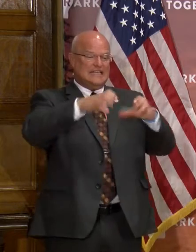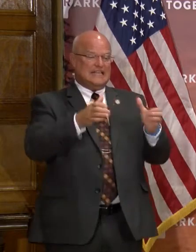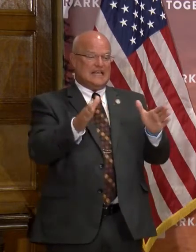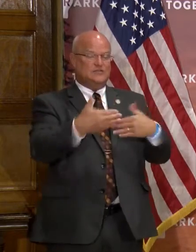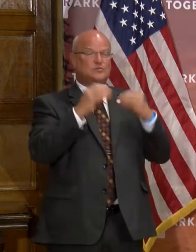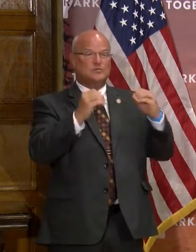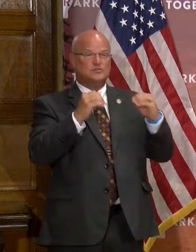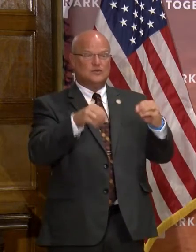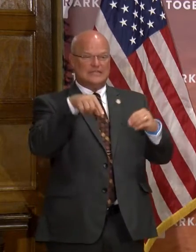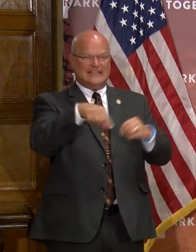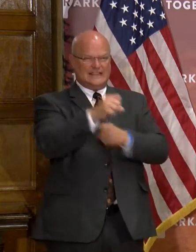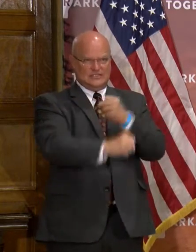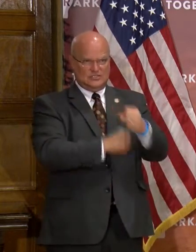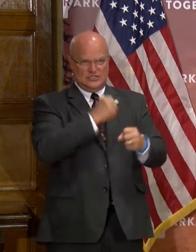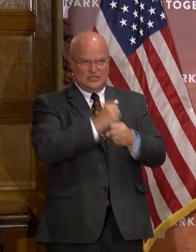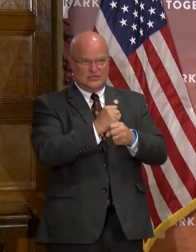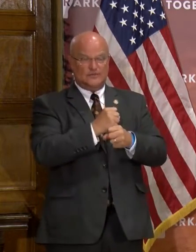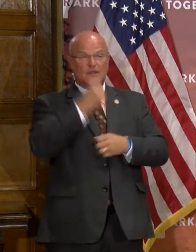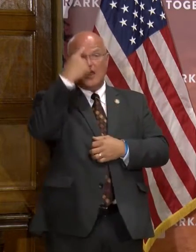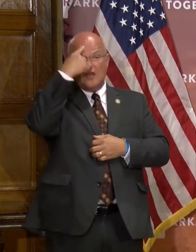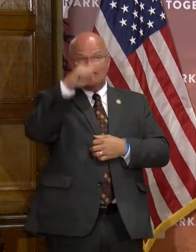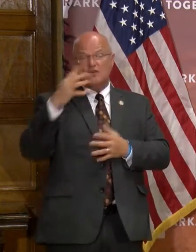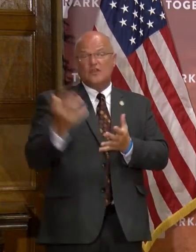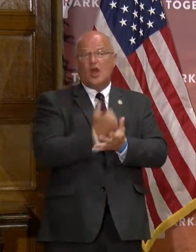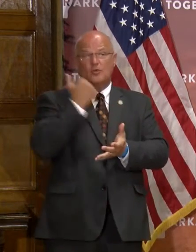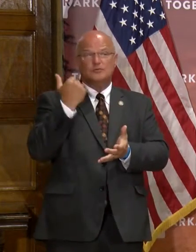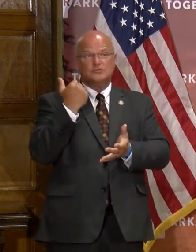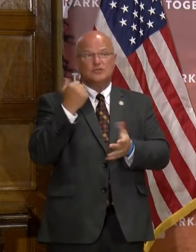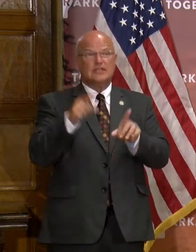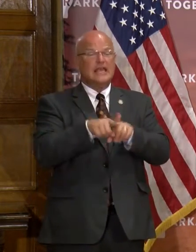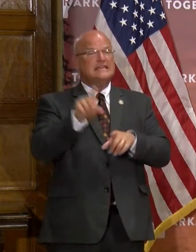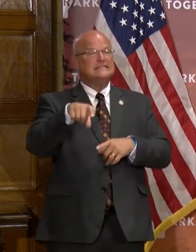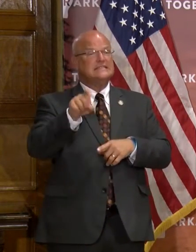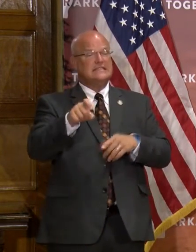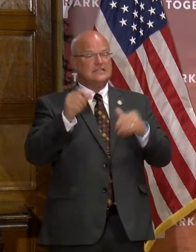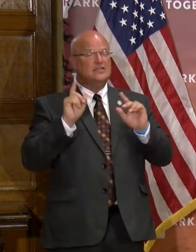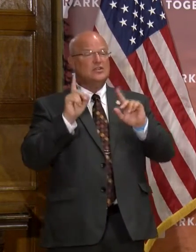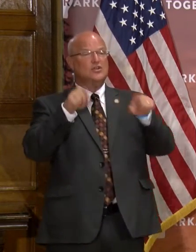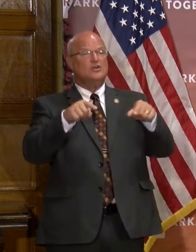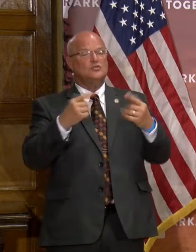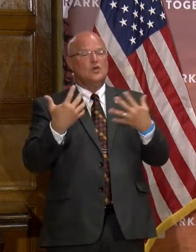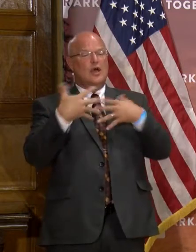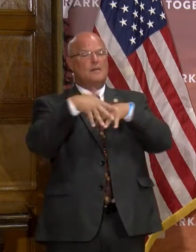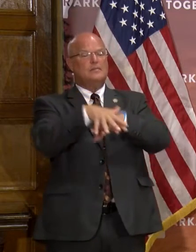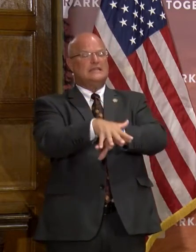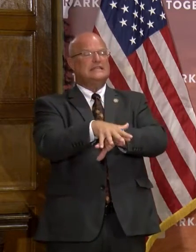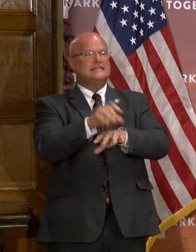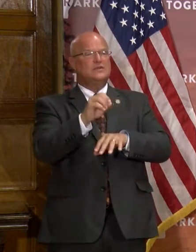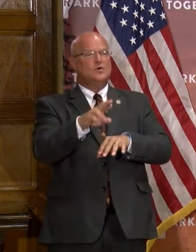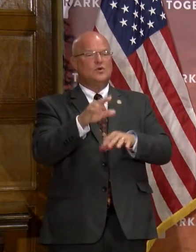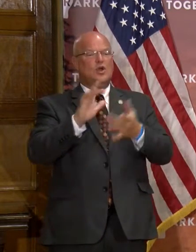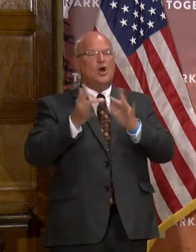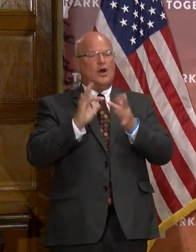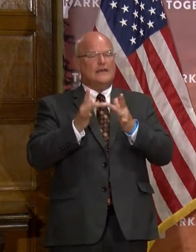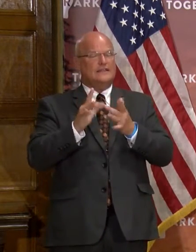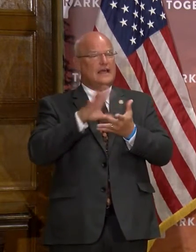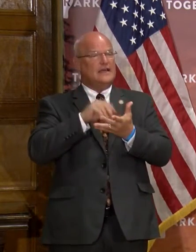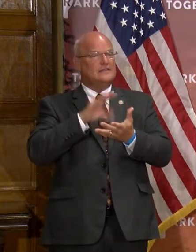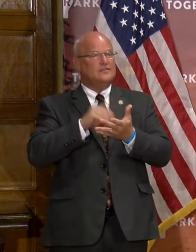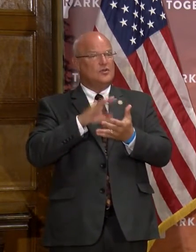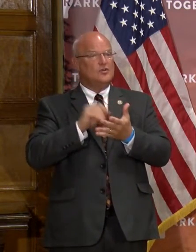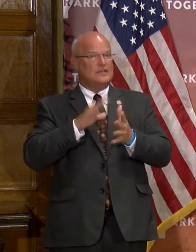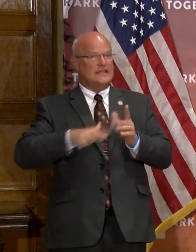instruction for this coming year, and for the opportunity as needed to go to a blended or online learning